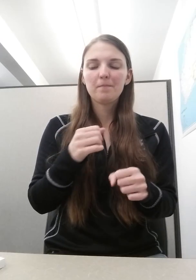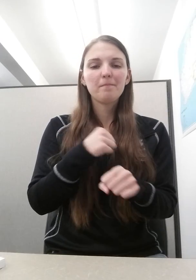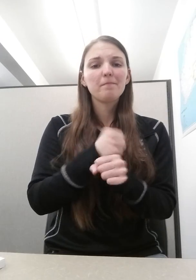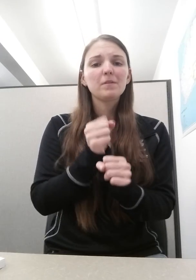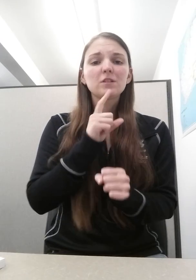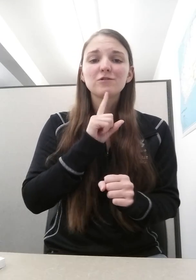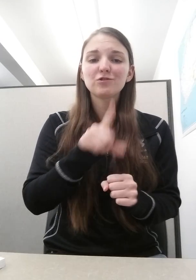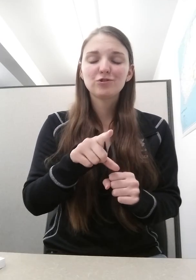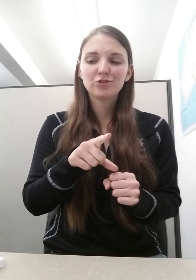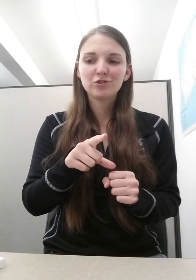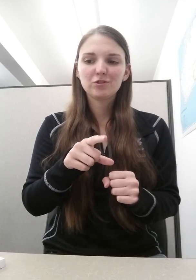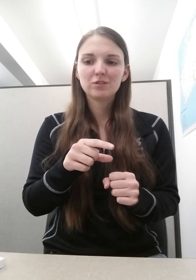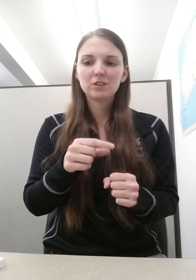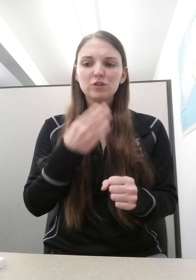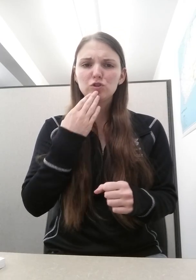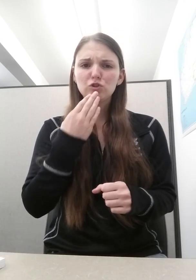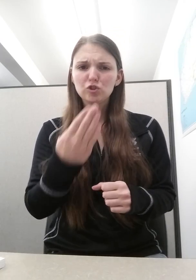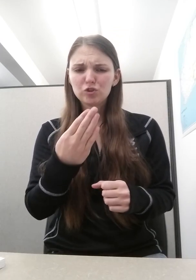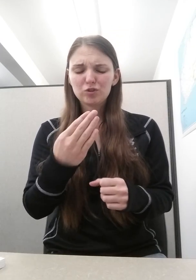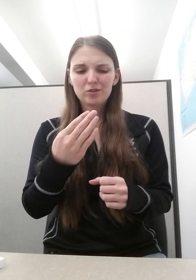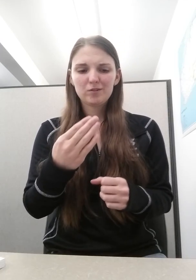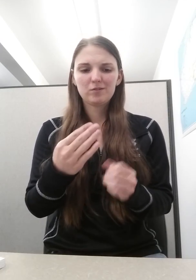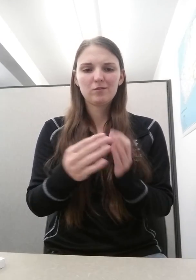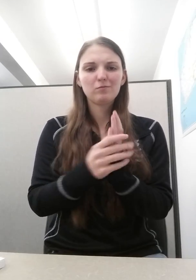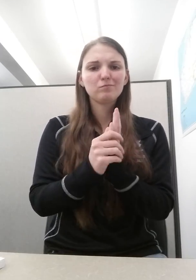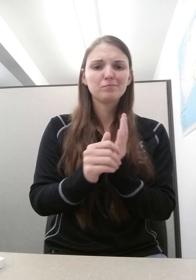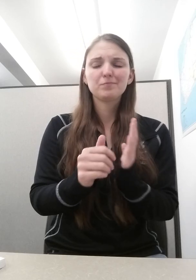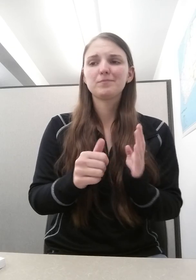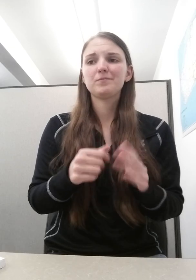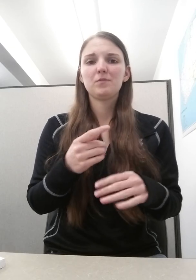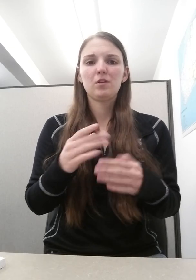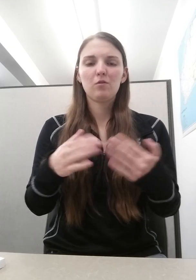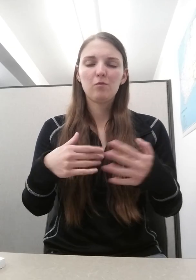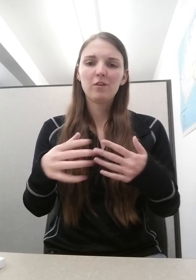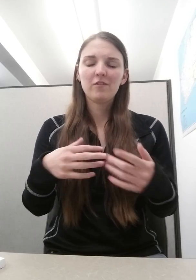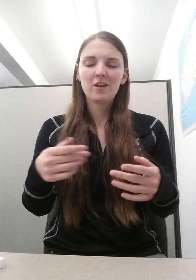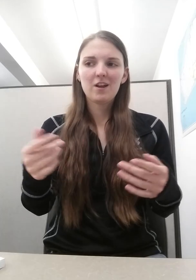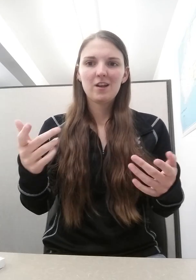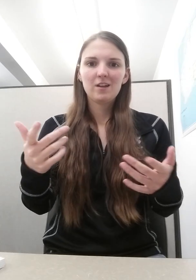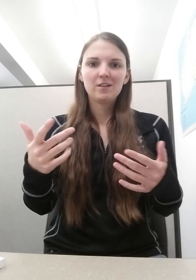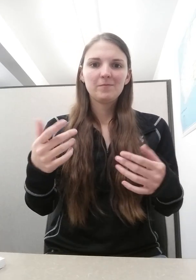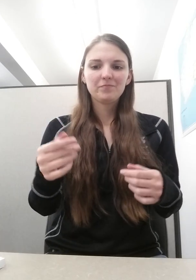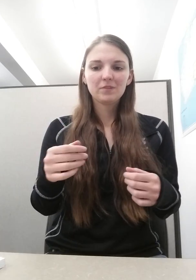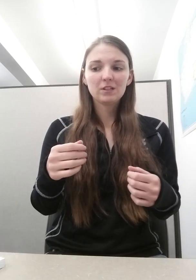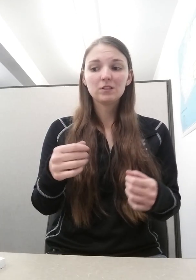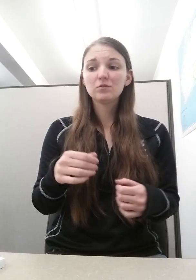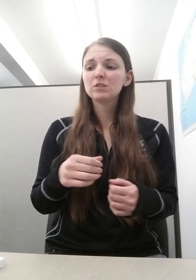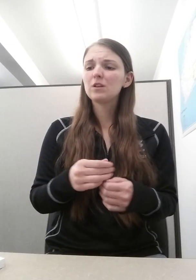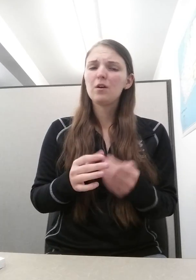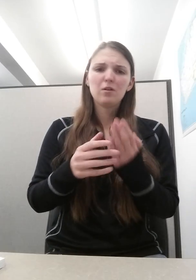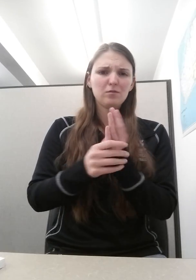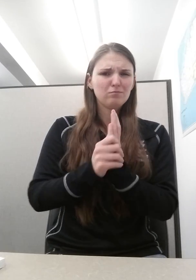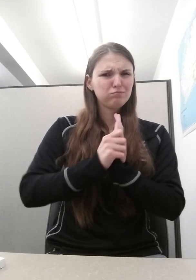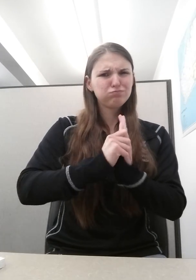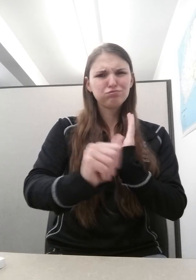Now he's moving up, you see. He's making good money, but he's moving up politically. During these years, he also found a wife. He looked